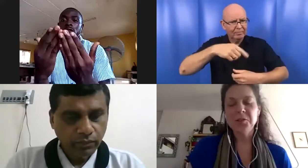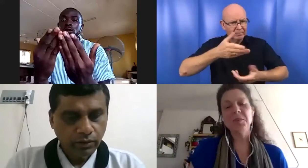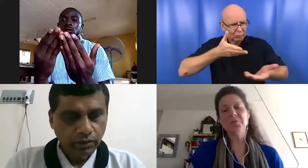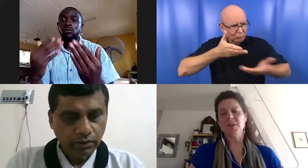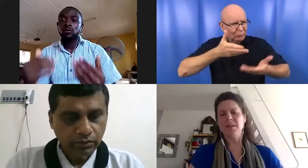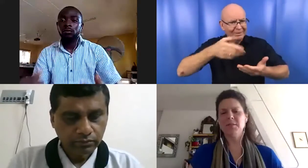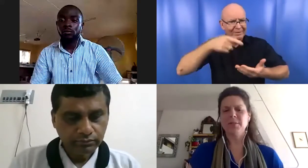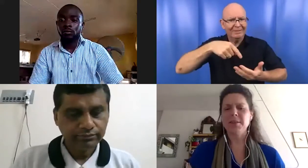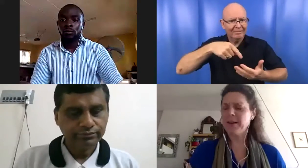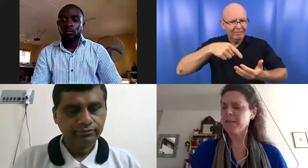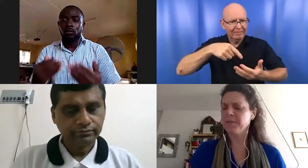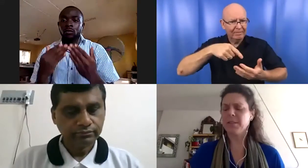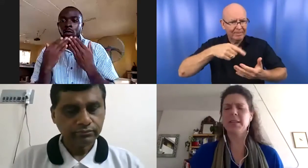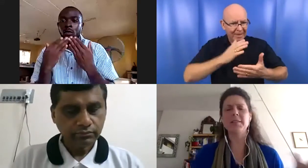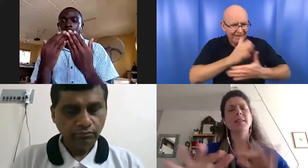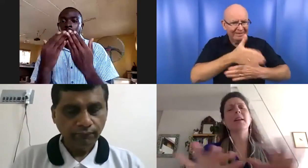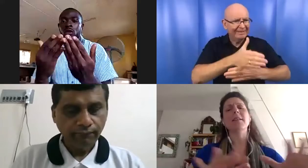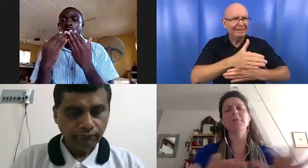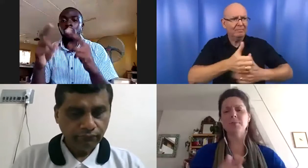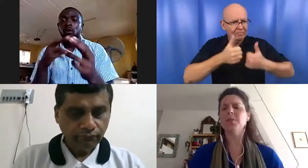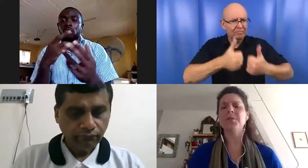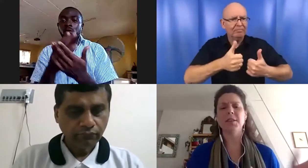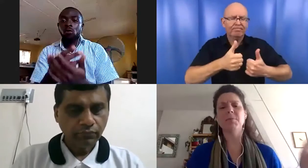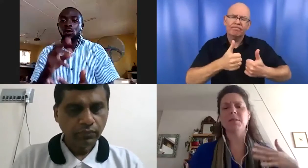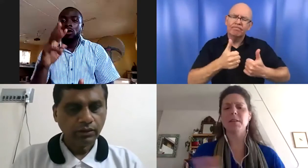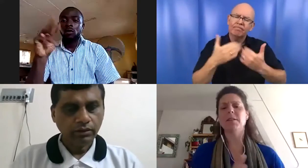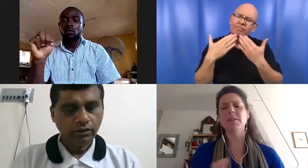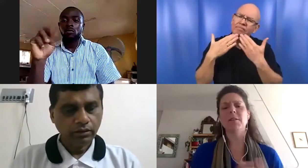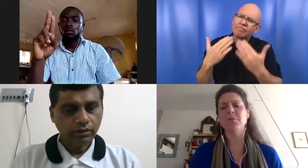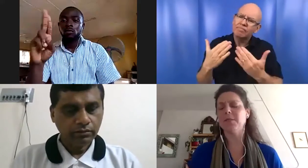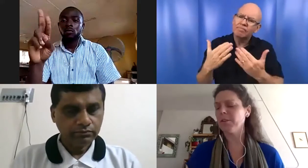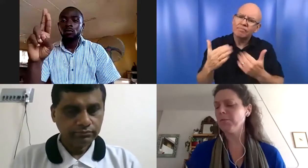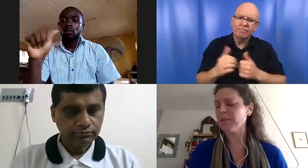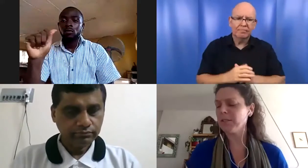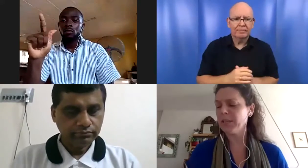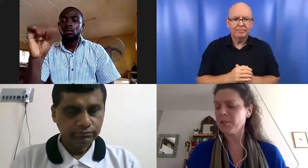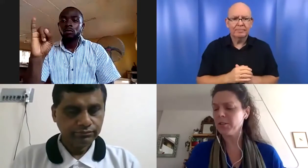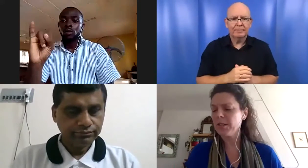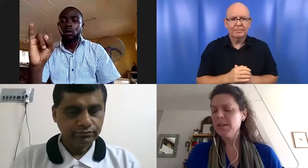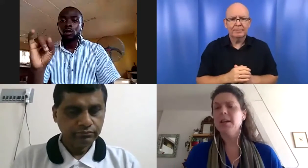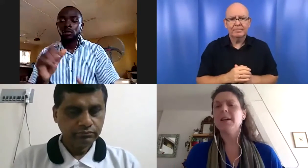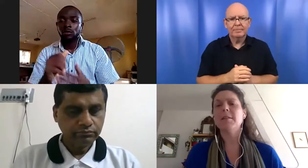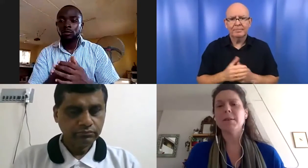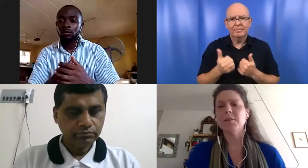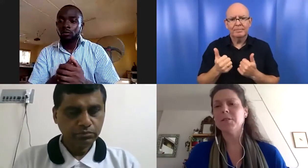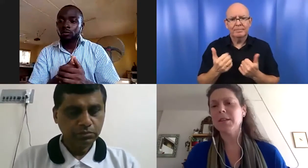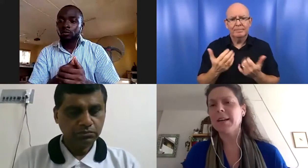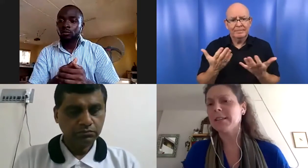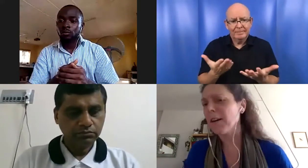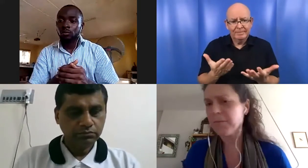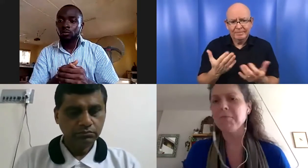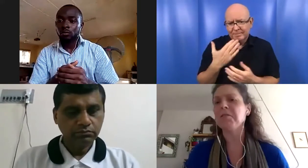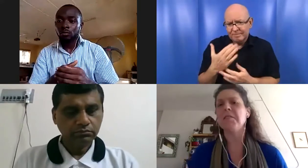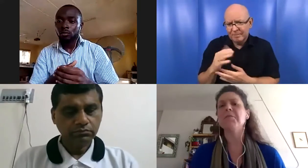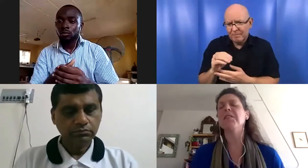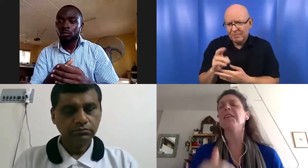Thank you so much, Murali. It was very powerful, and I see a lot of similar themes in all three of our presentations. But due to lack of